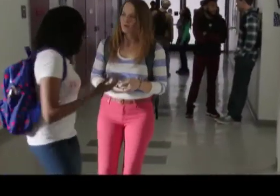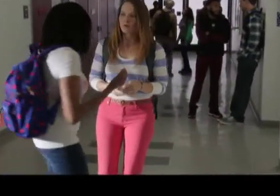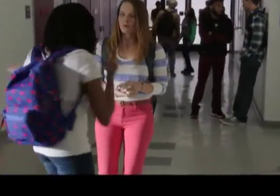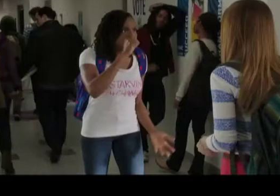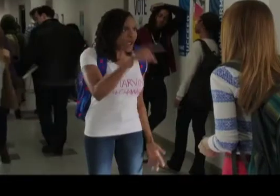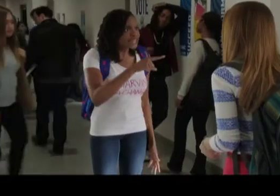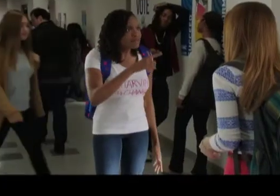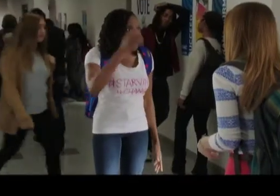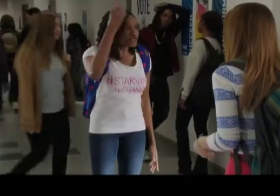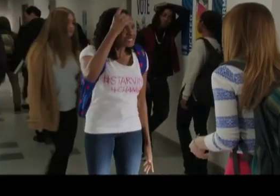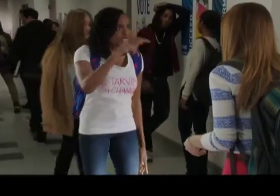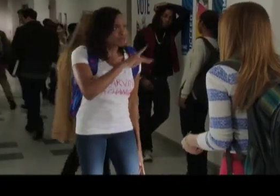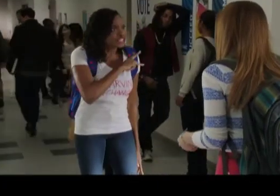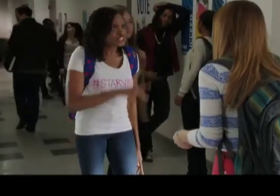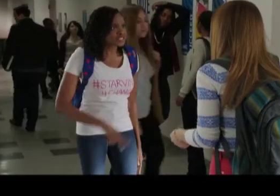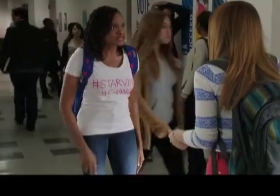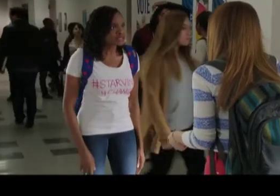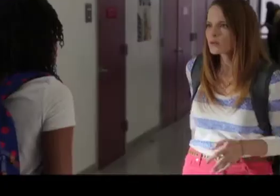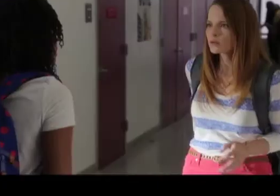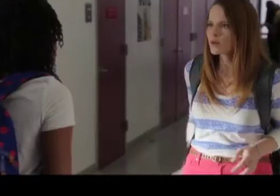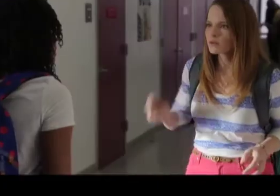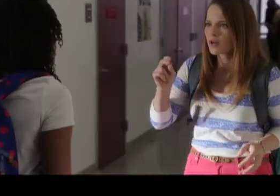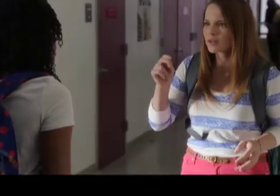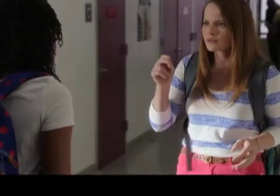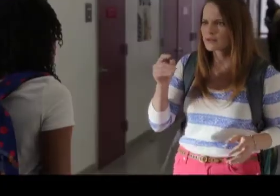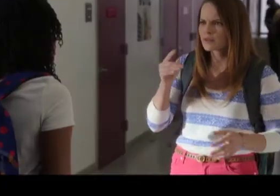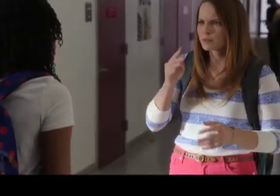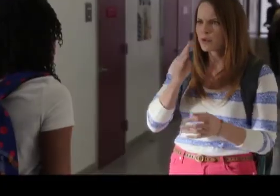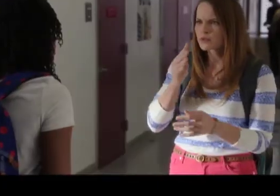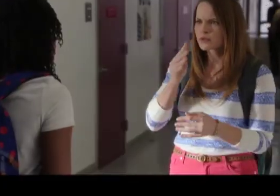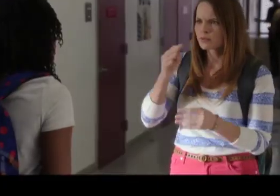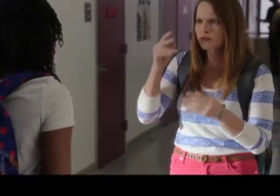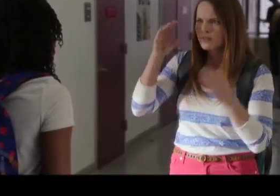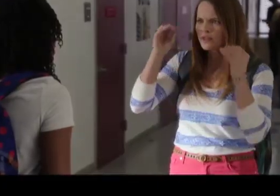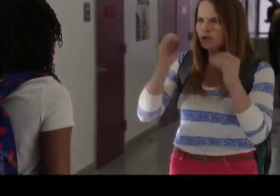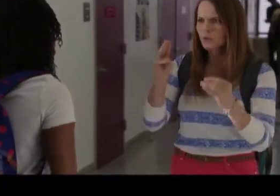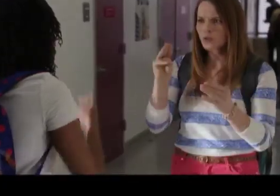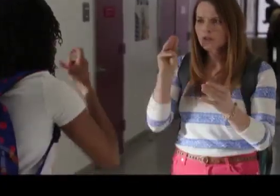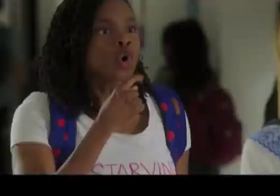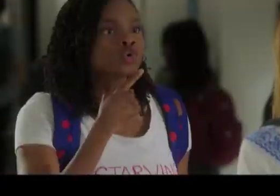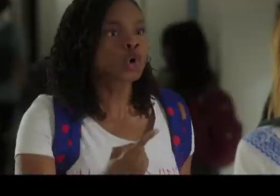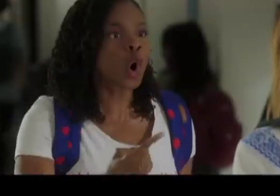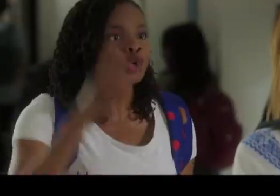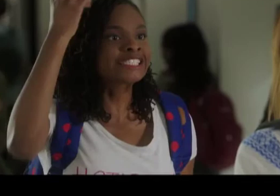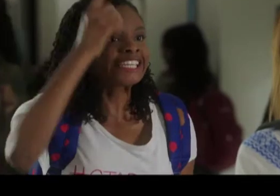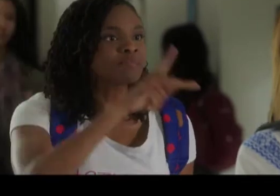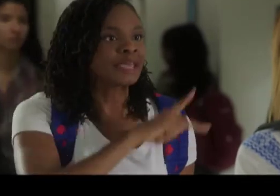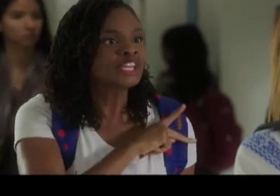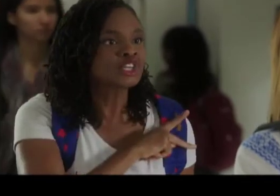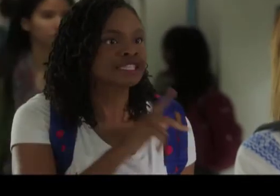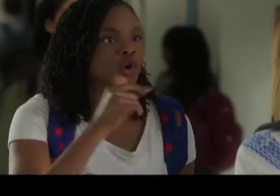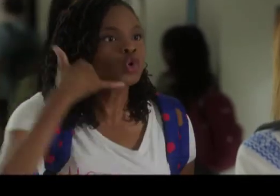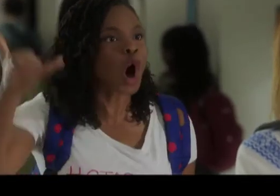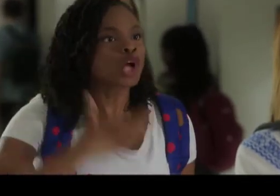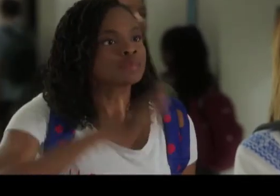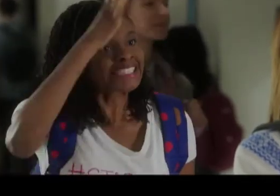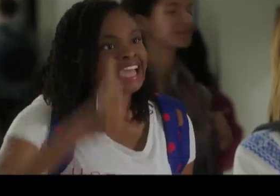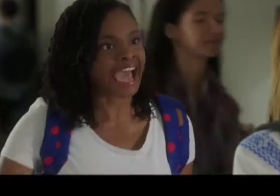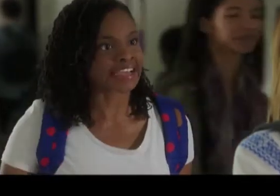You ratted me out to Dean Peterson? No, I spoke to Professor Marullo. Who told Dean Peterson who called my dad?